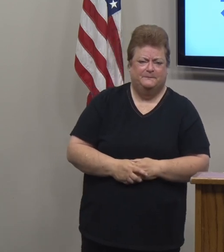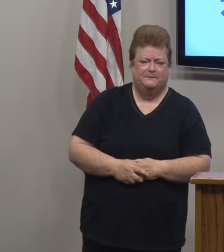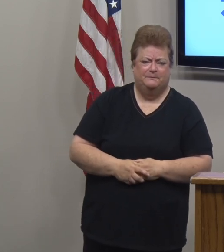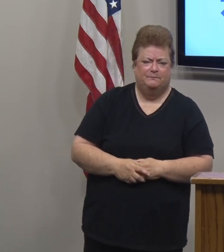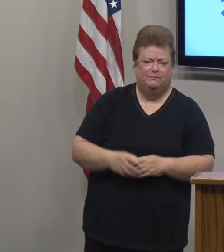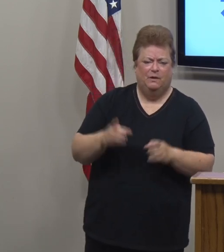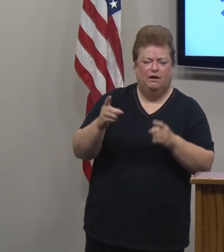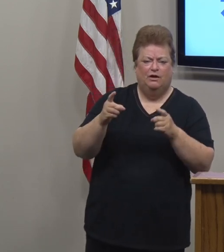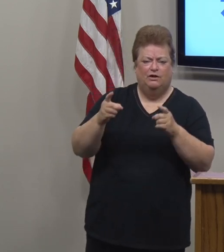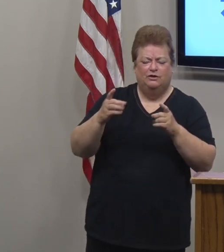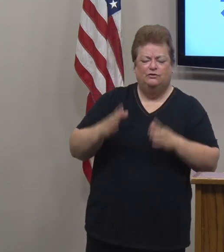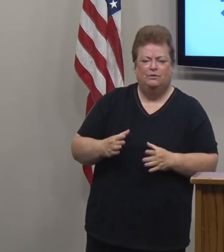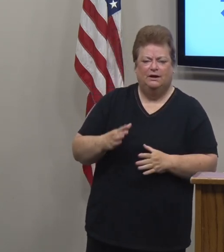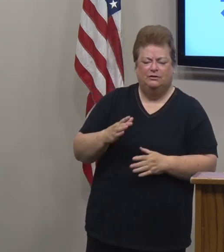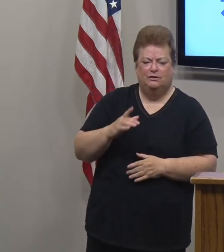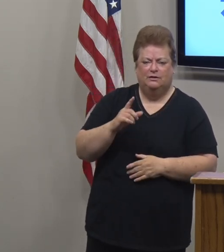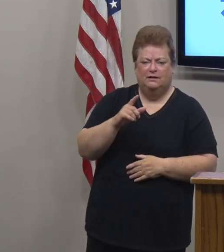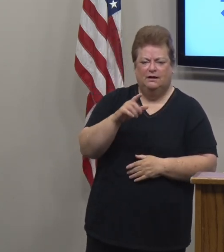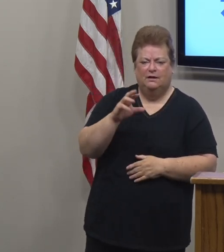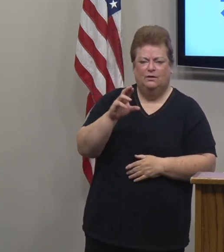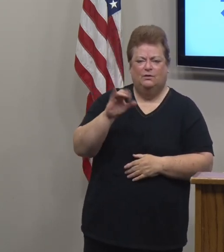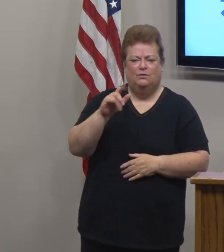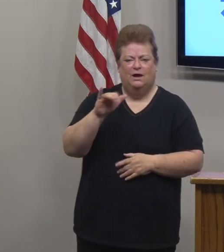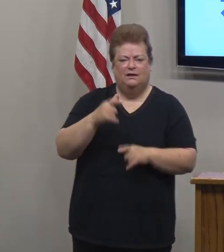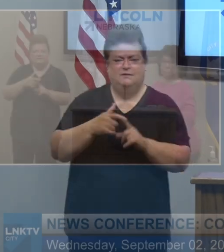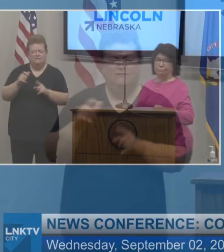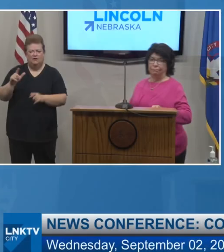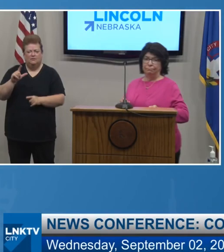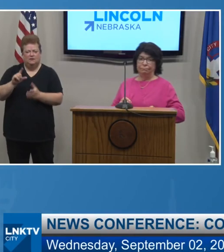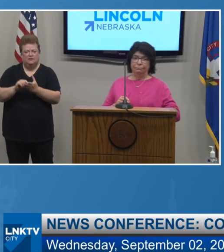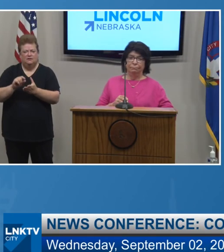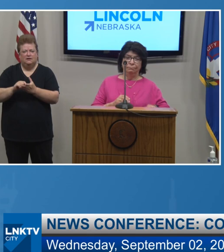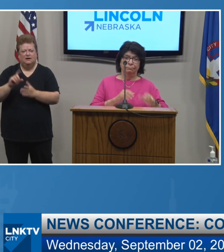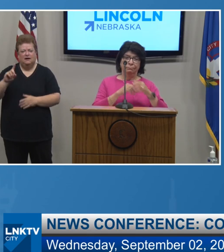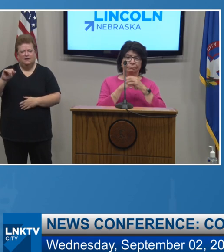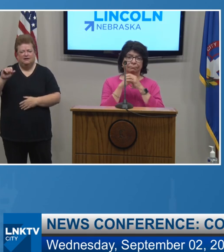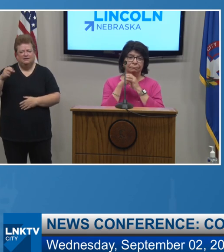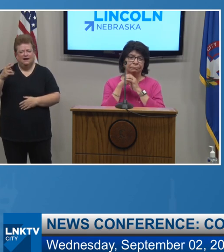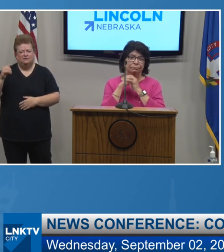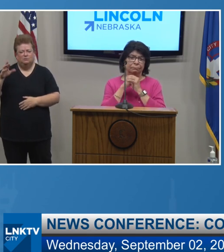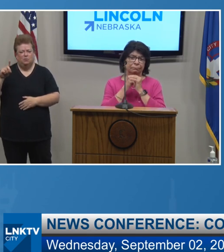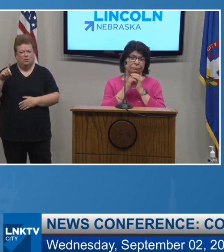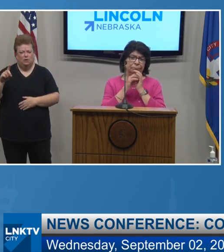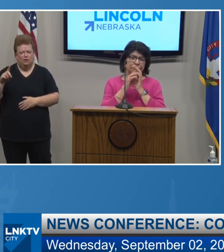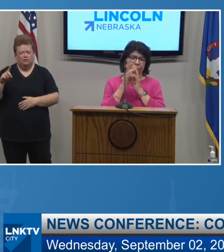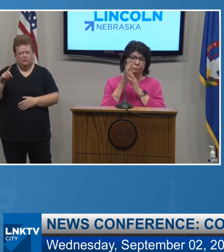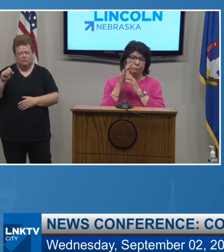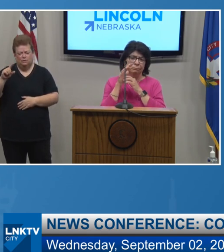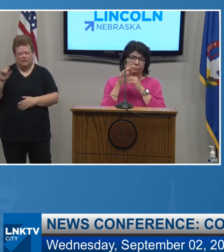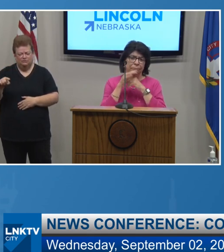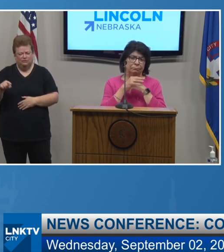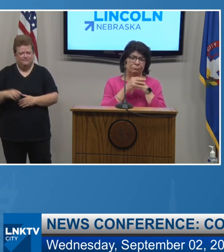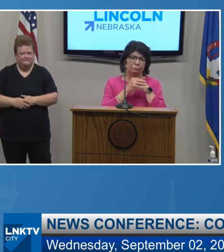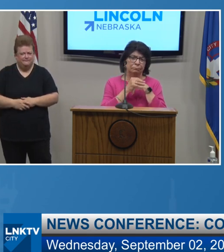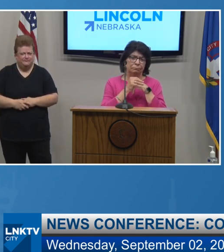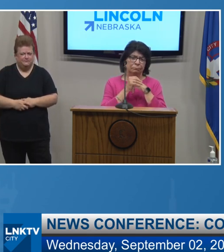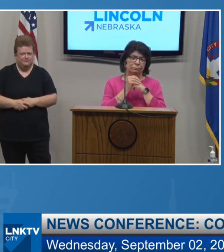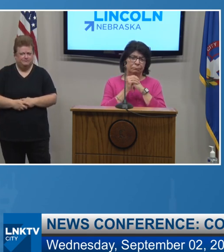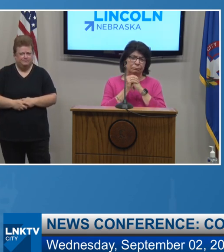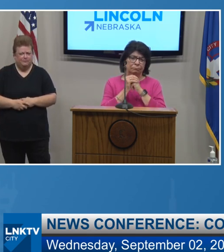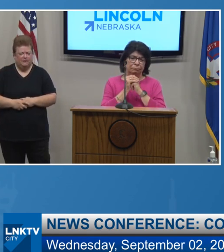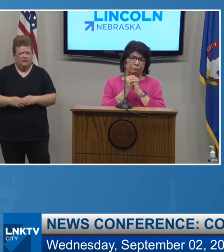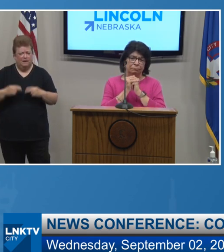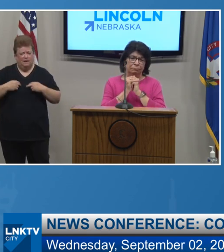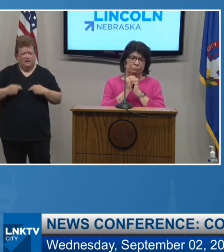Director Lopez, Riley at the Journal Star. I had a dashboard related question or a data related question. Is the